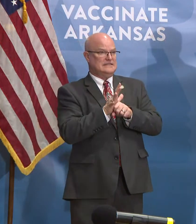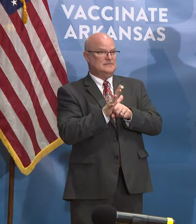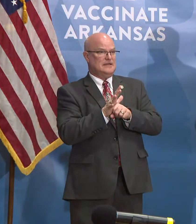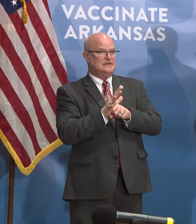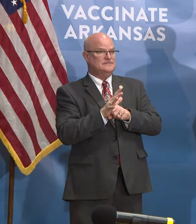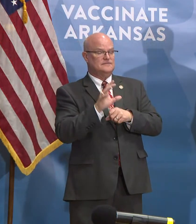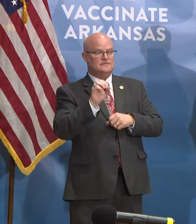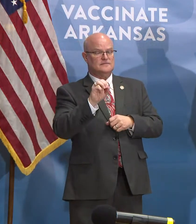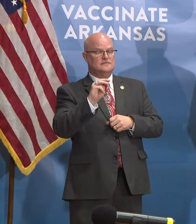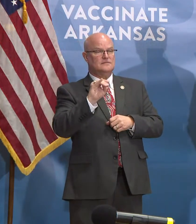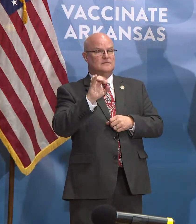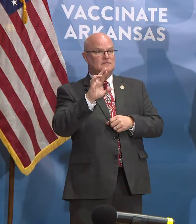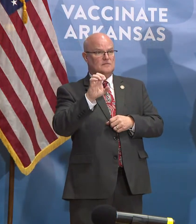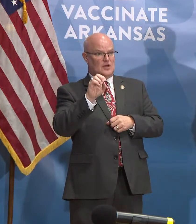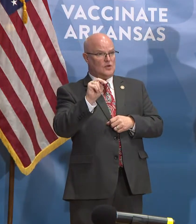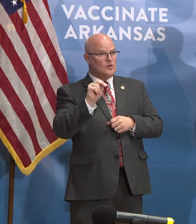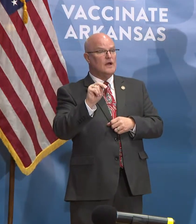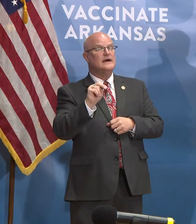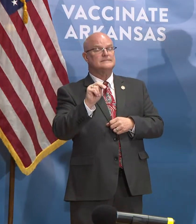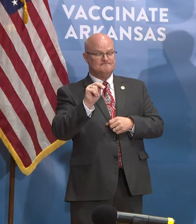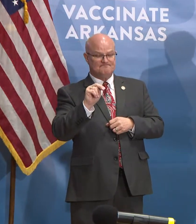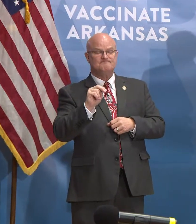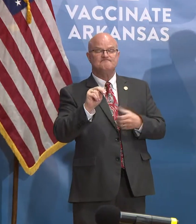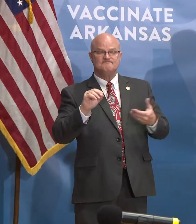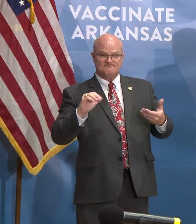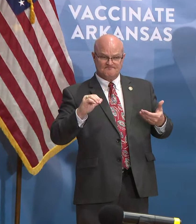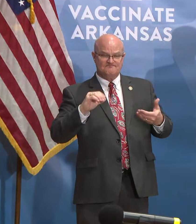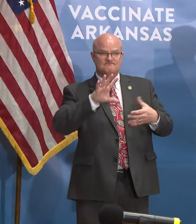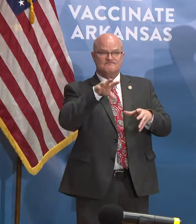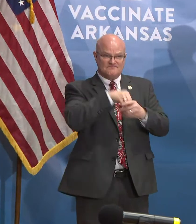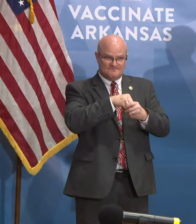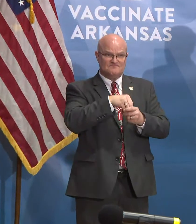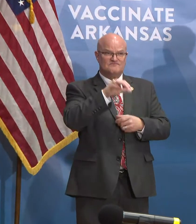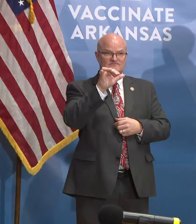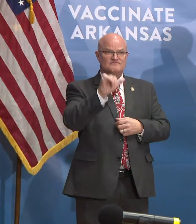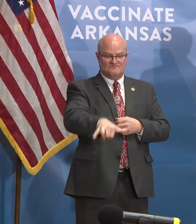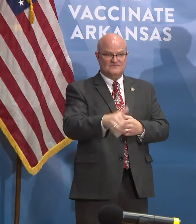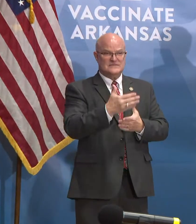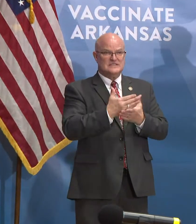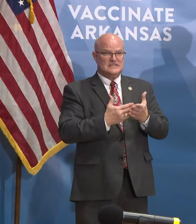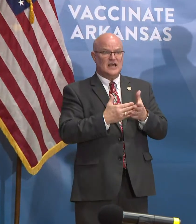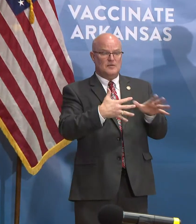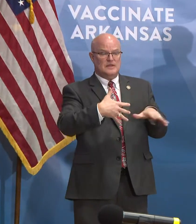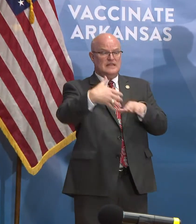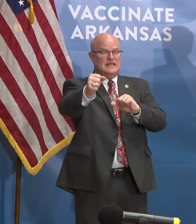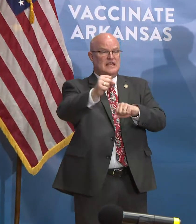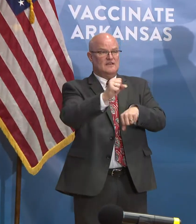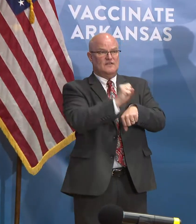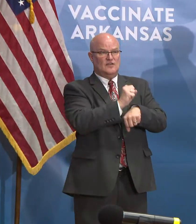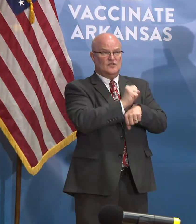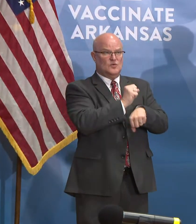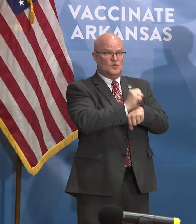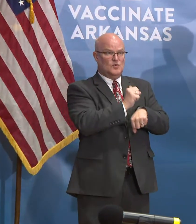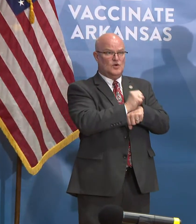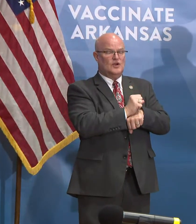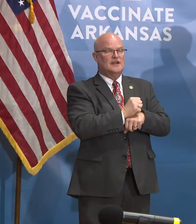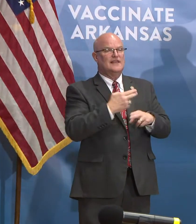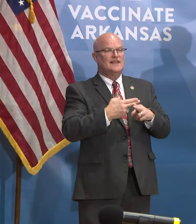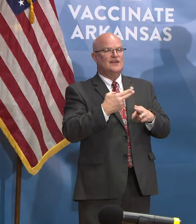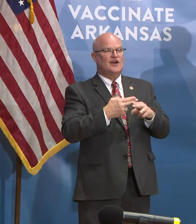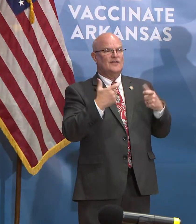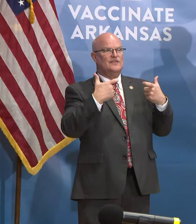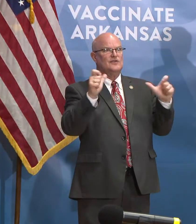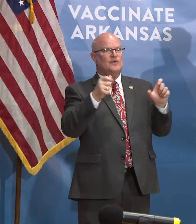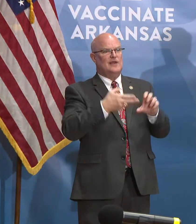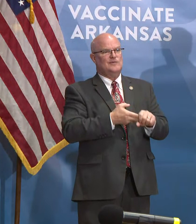And Omicron is part of the cause of some leaving the workforce, as they call the Great